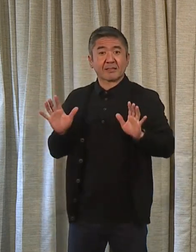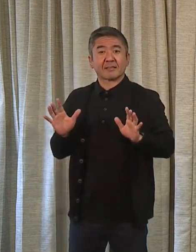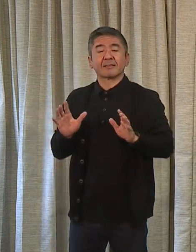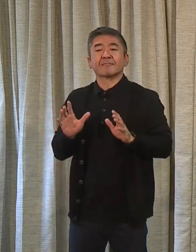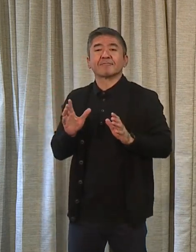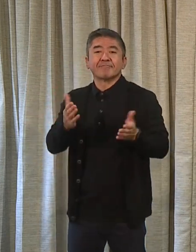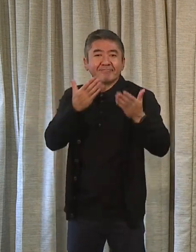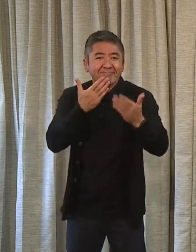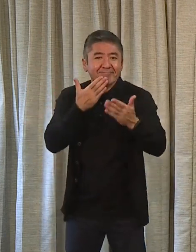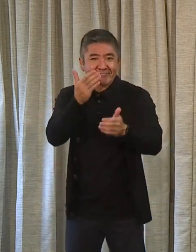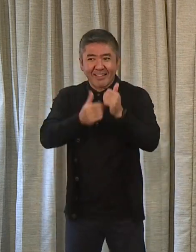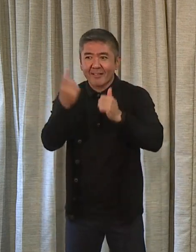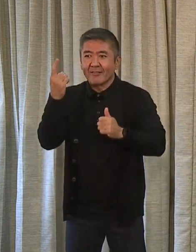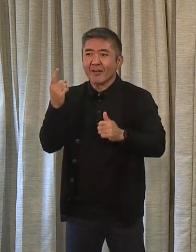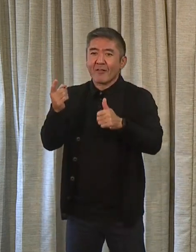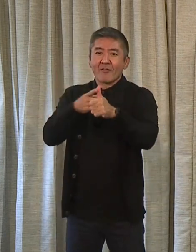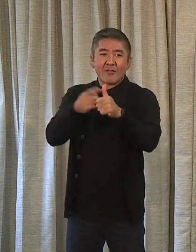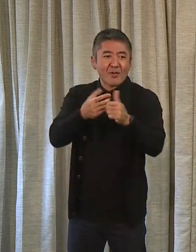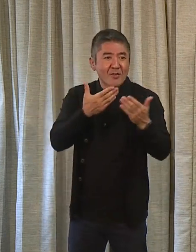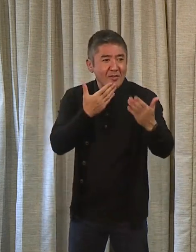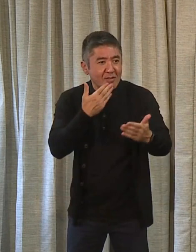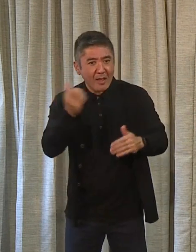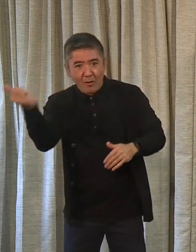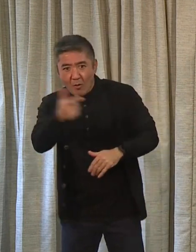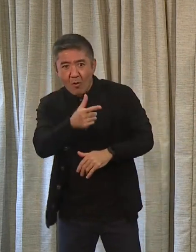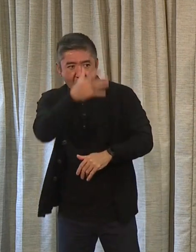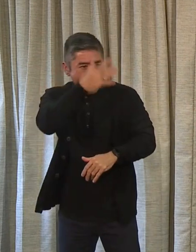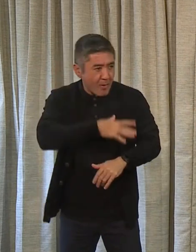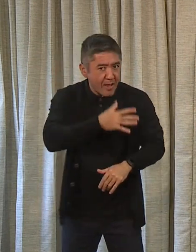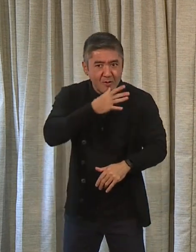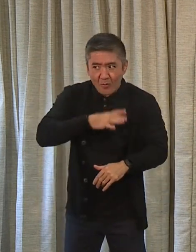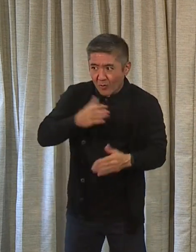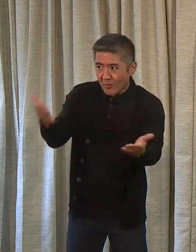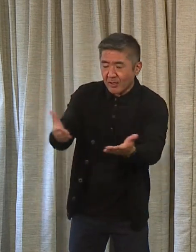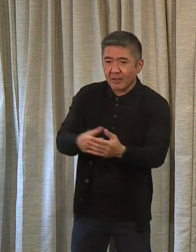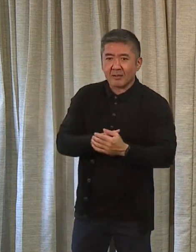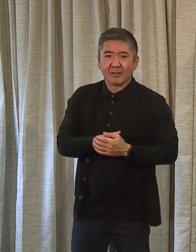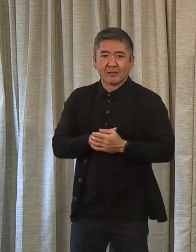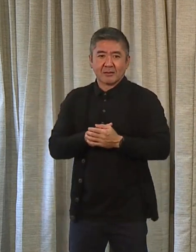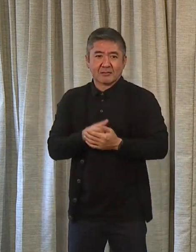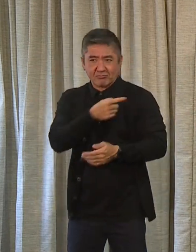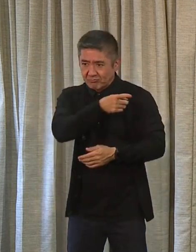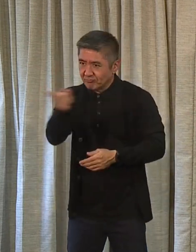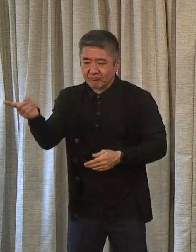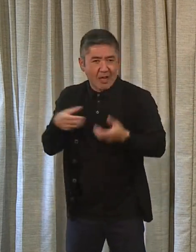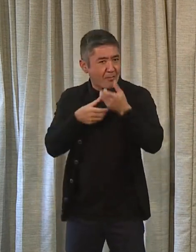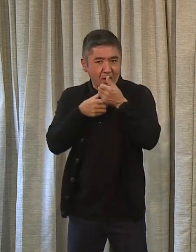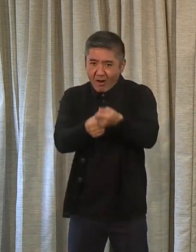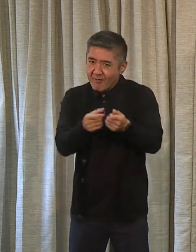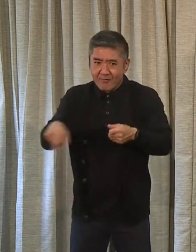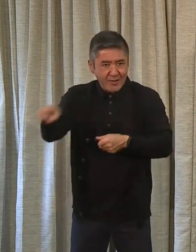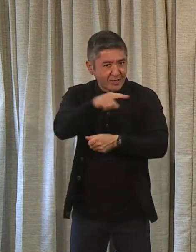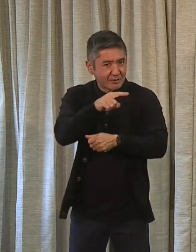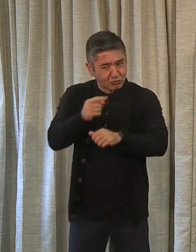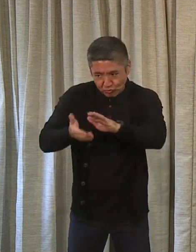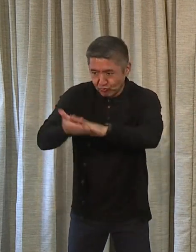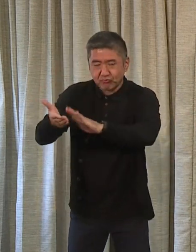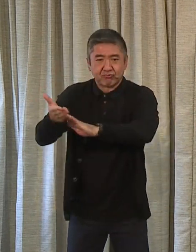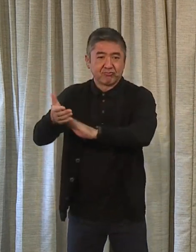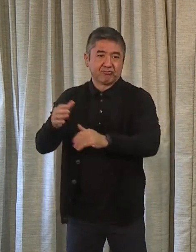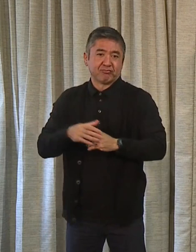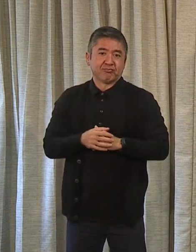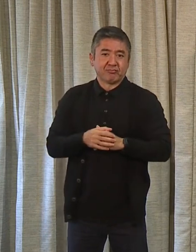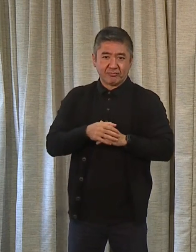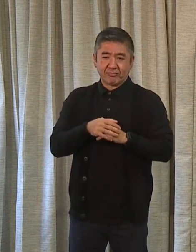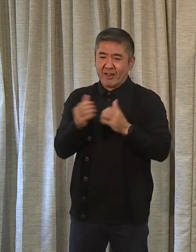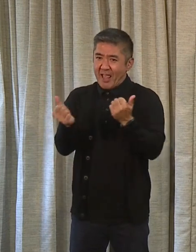Well, I just want to thank everybody. First of all, I want to thank the men and women in this room for being here today. It's in you that I have great confidence that everything that was not only said today, but